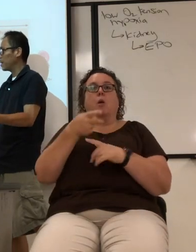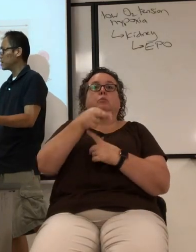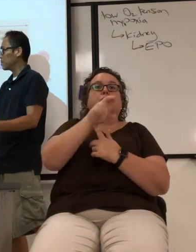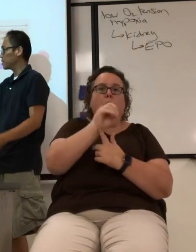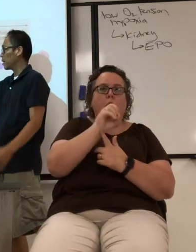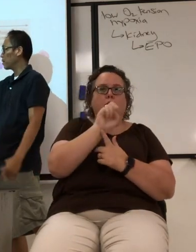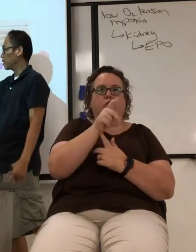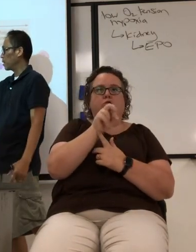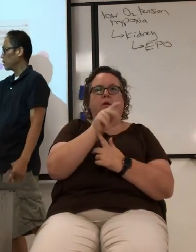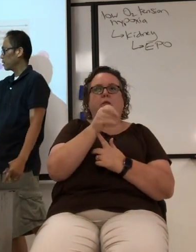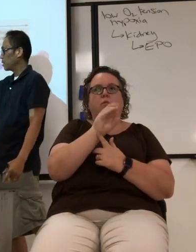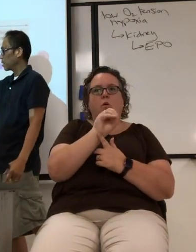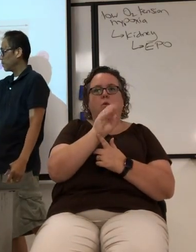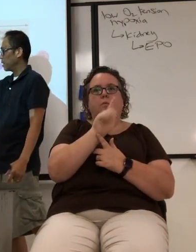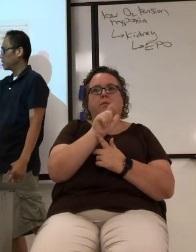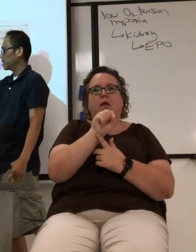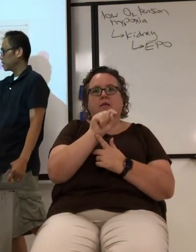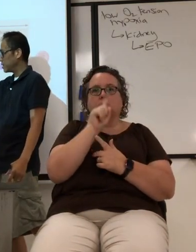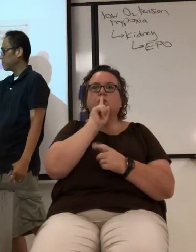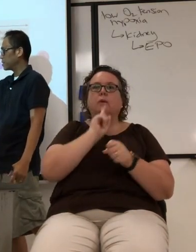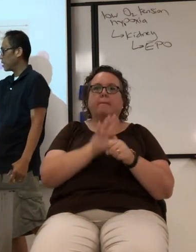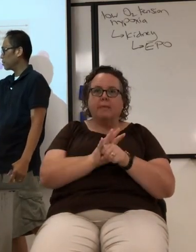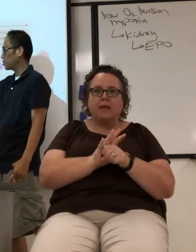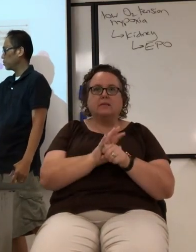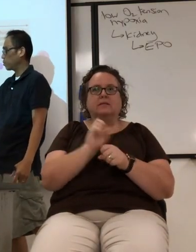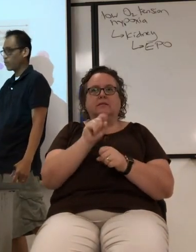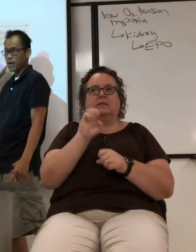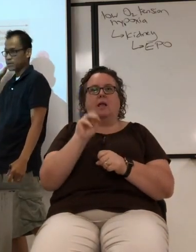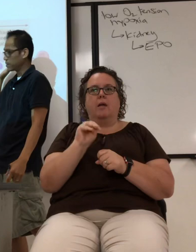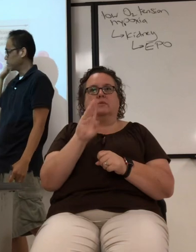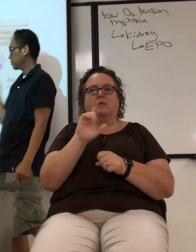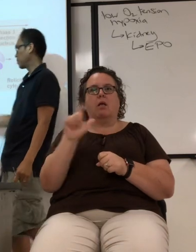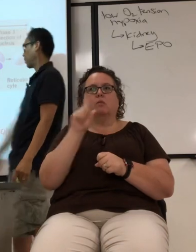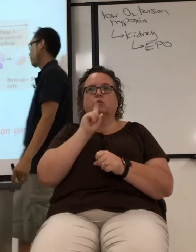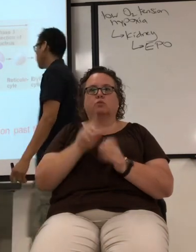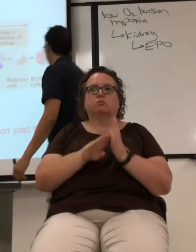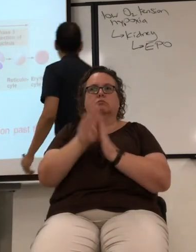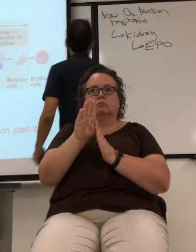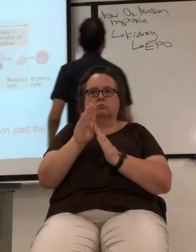get that committed stem cell, committed stem cell to progress.